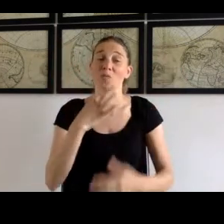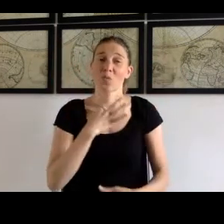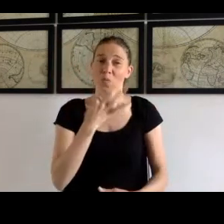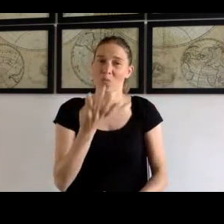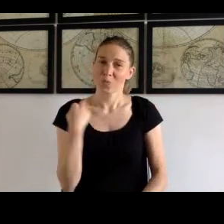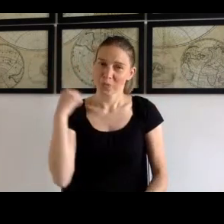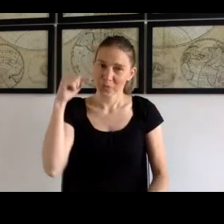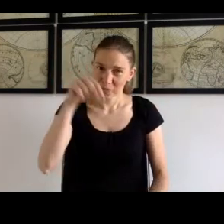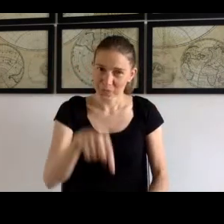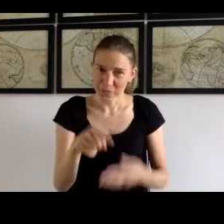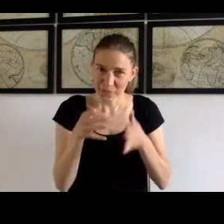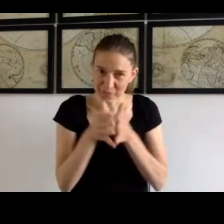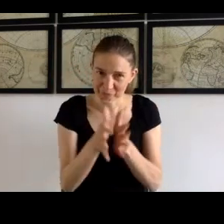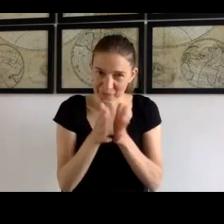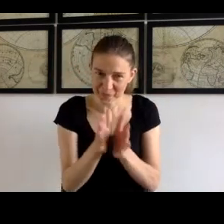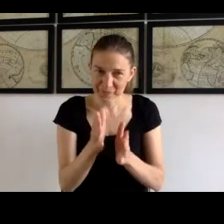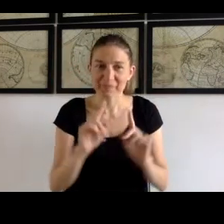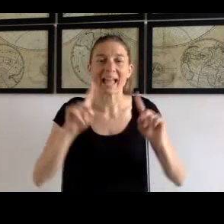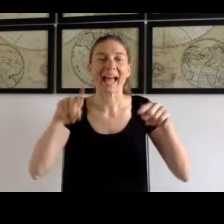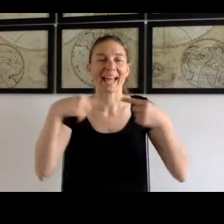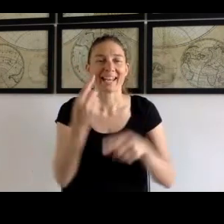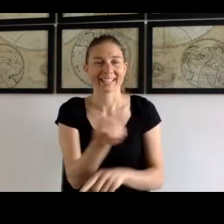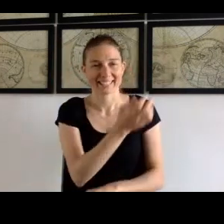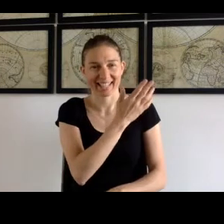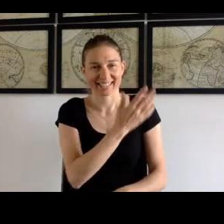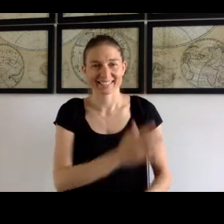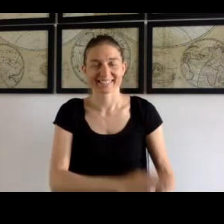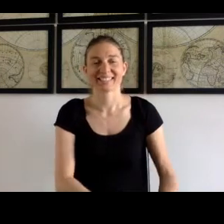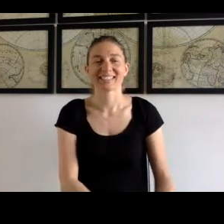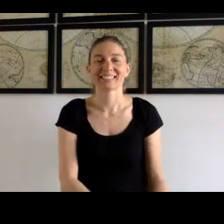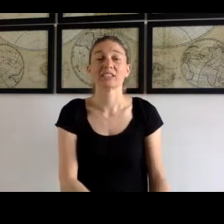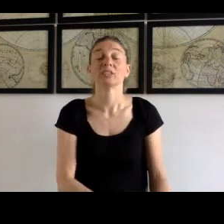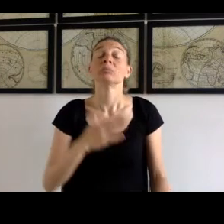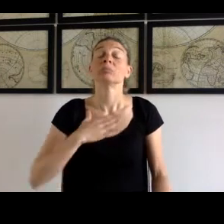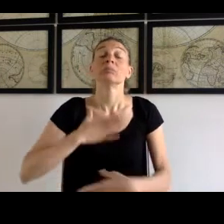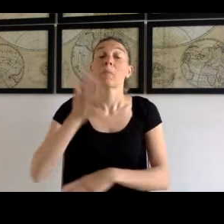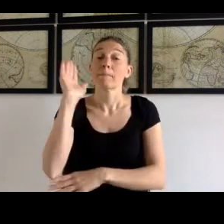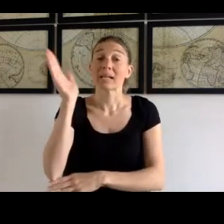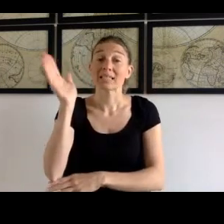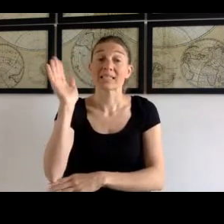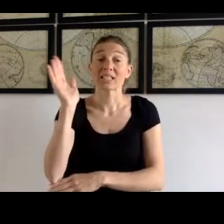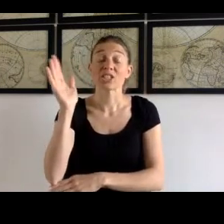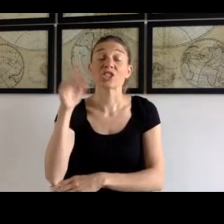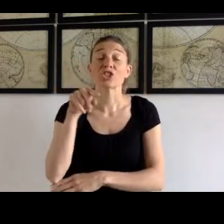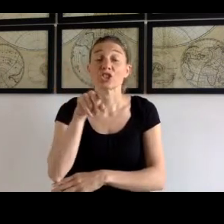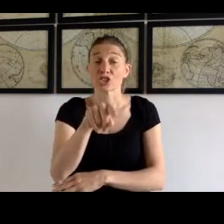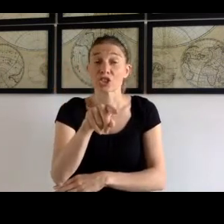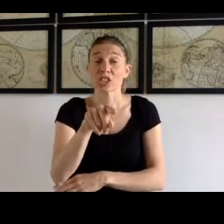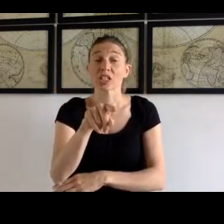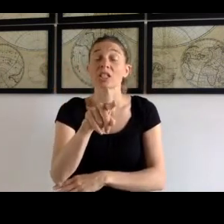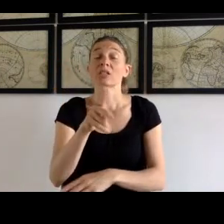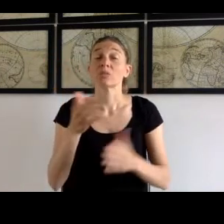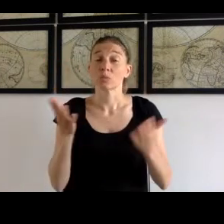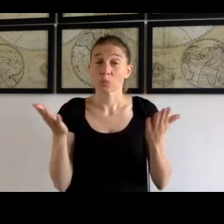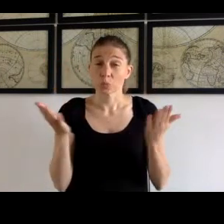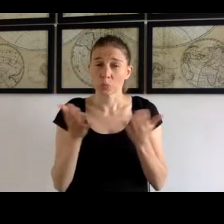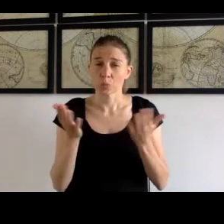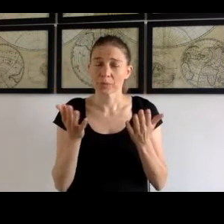Next slide, please. My presentation starts from the